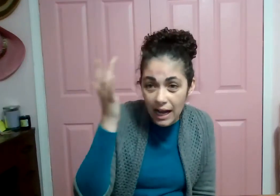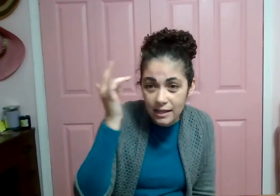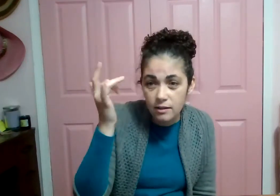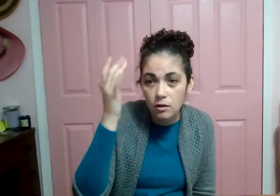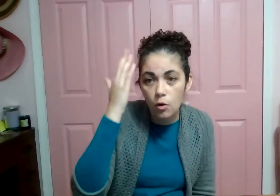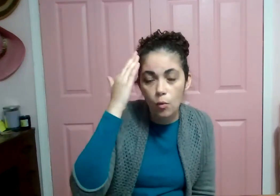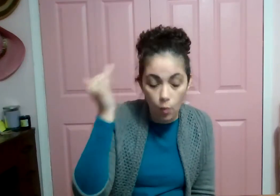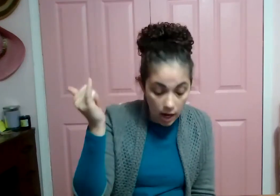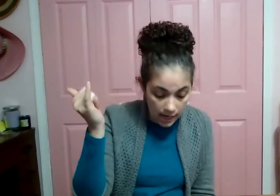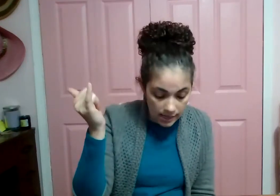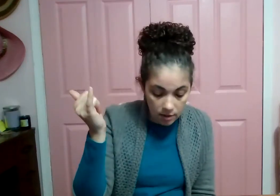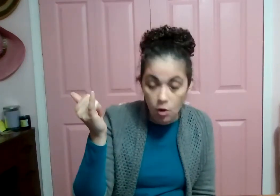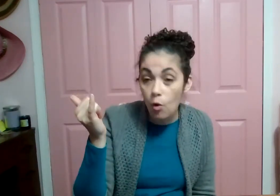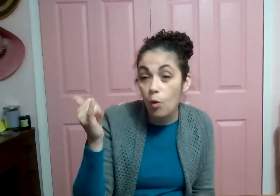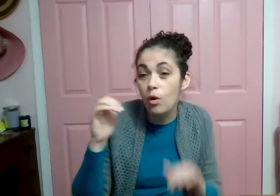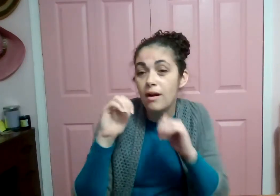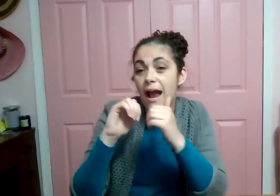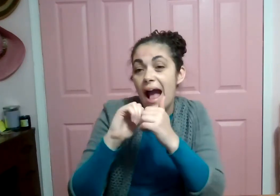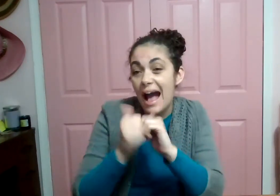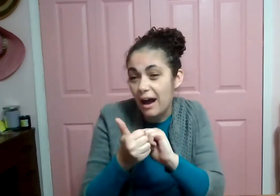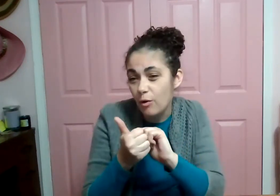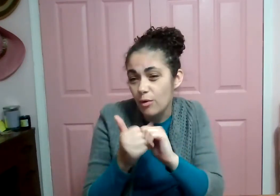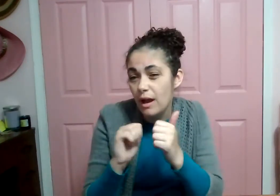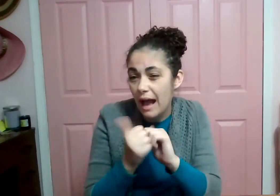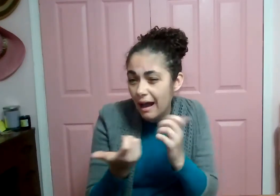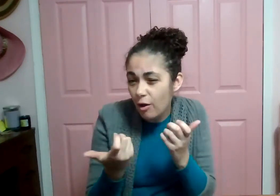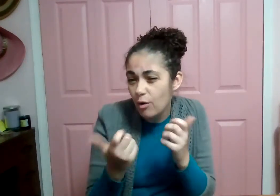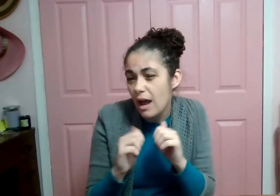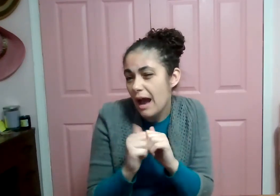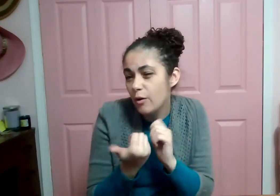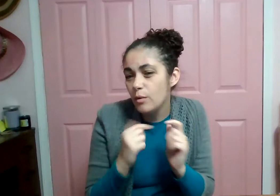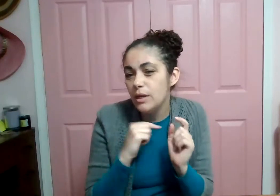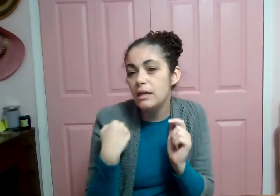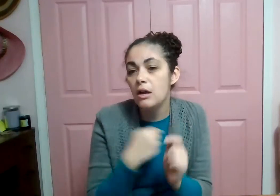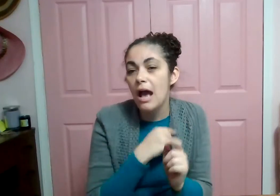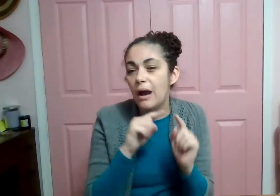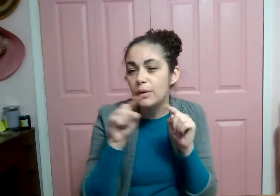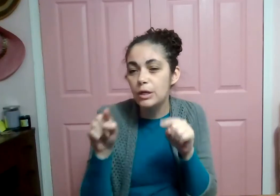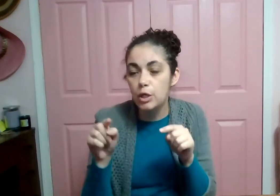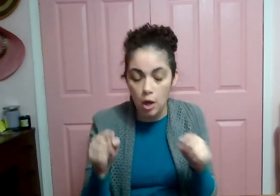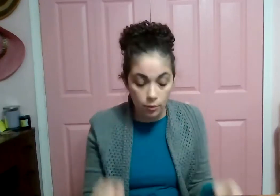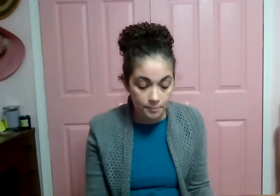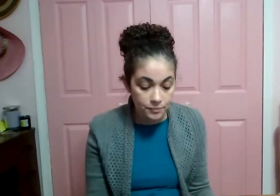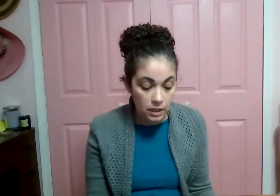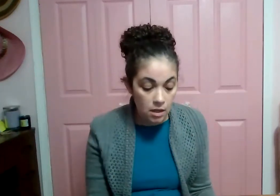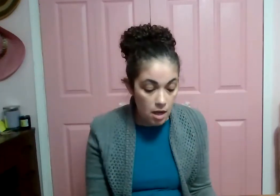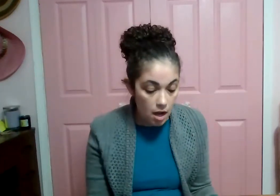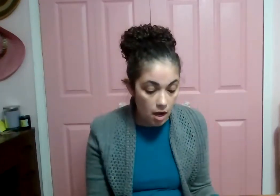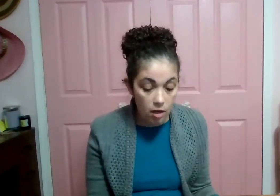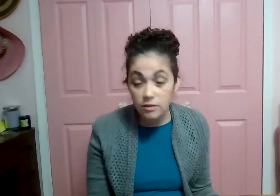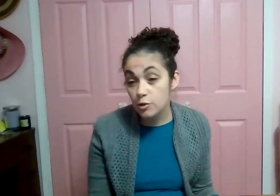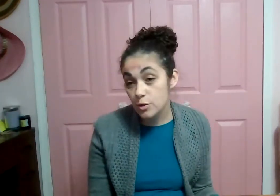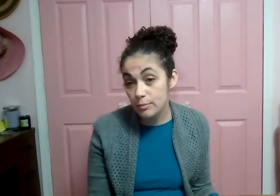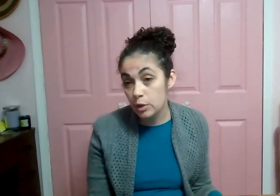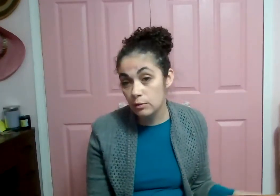why, or how. How are we going to go? All of those are important